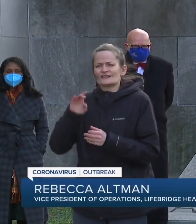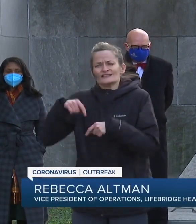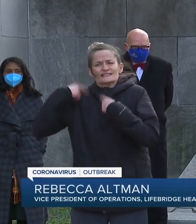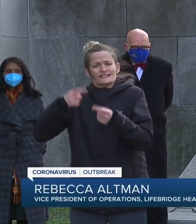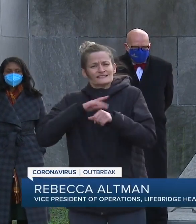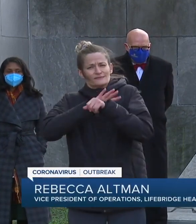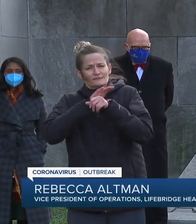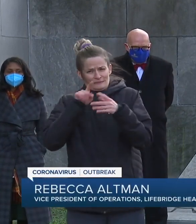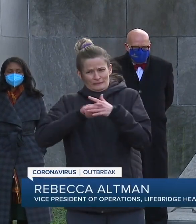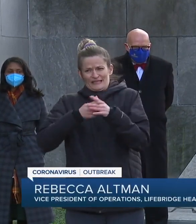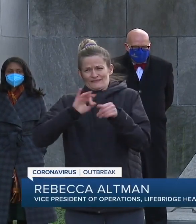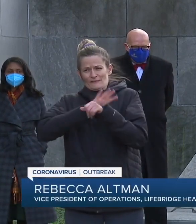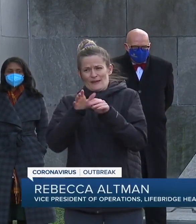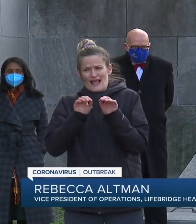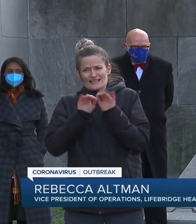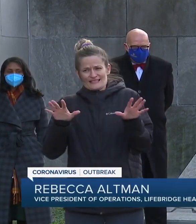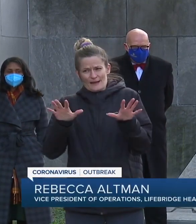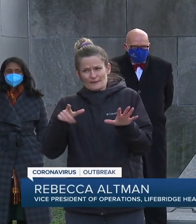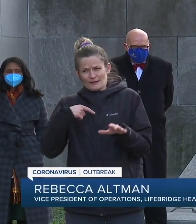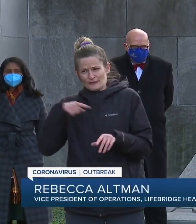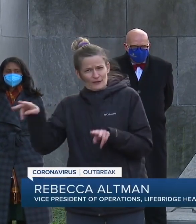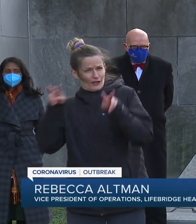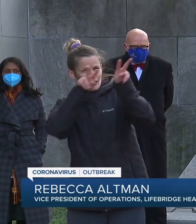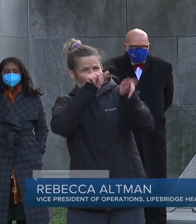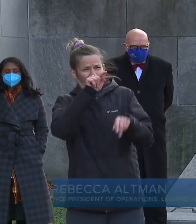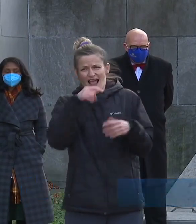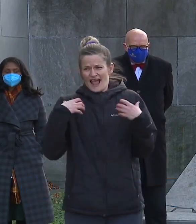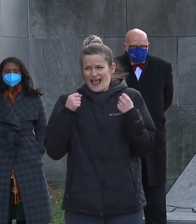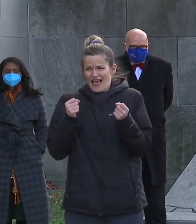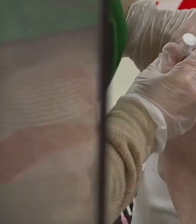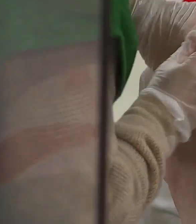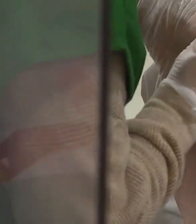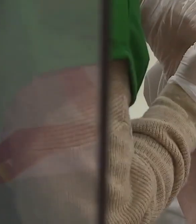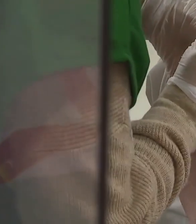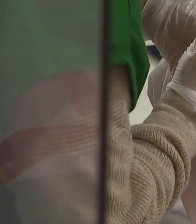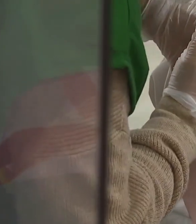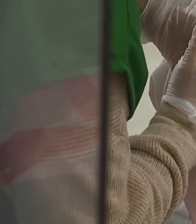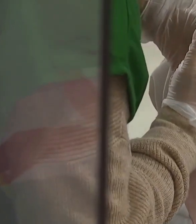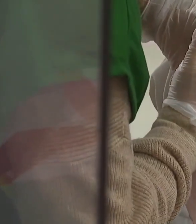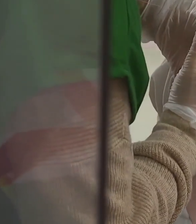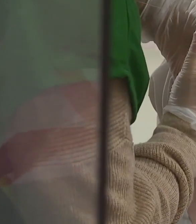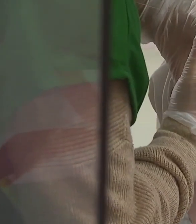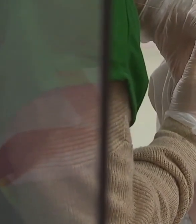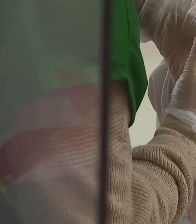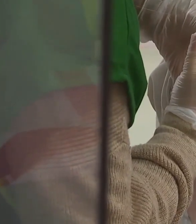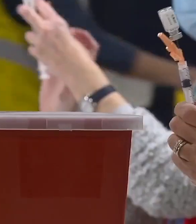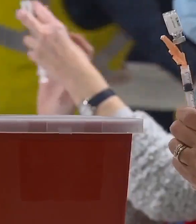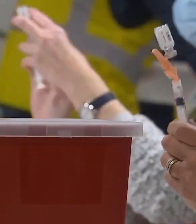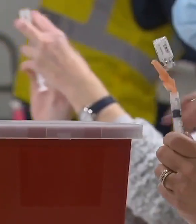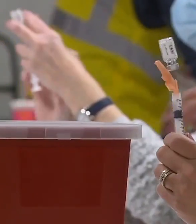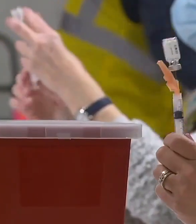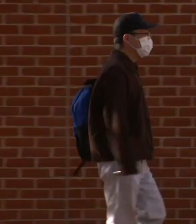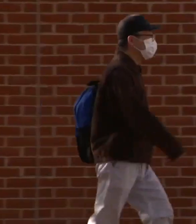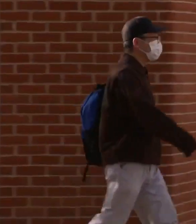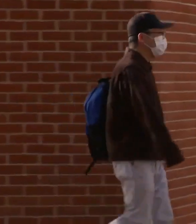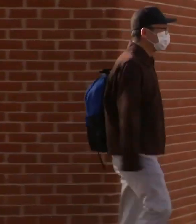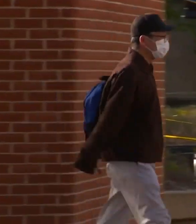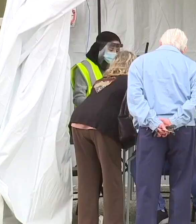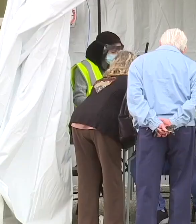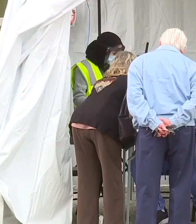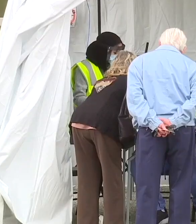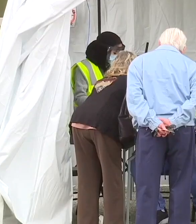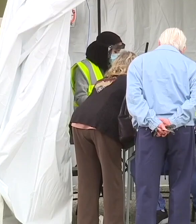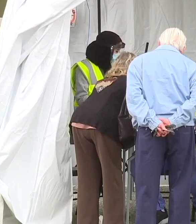heroes. Now we need the community to be our heroes. They're asking people to get vaccinated and boosted, wear